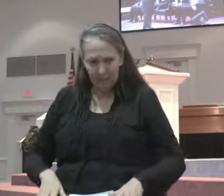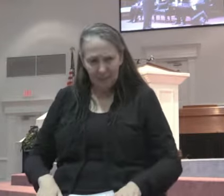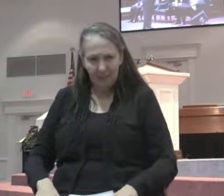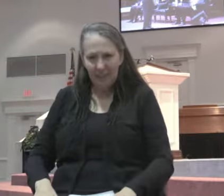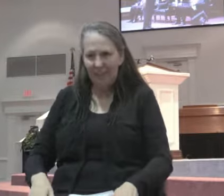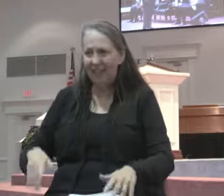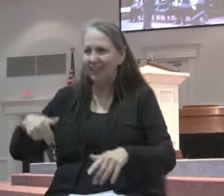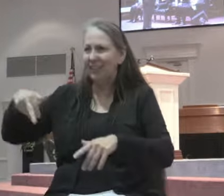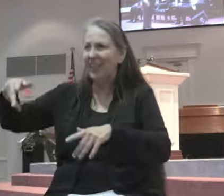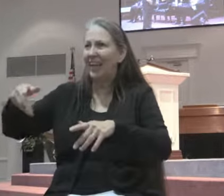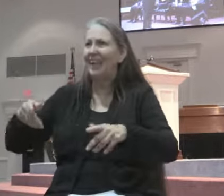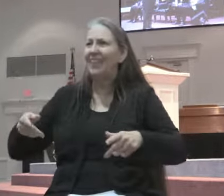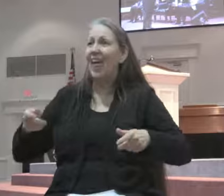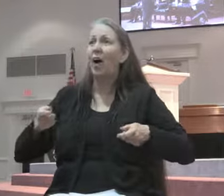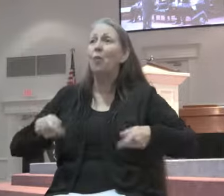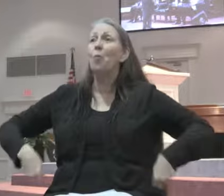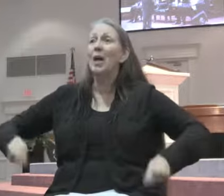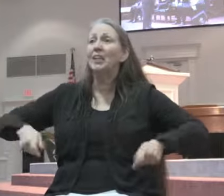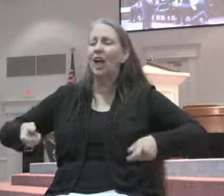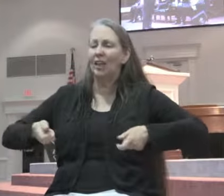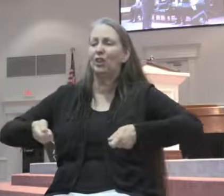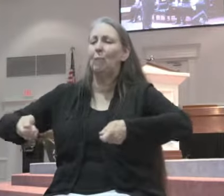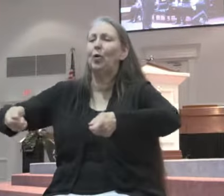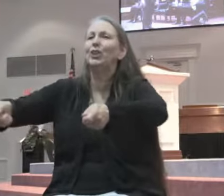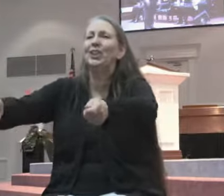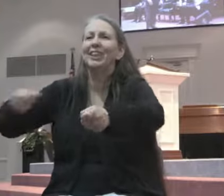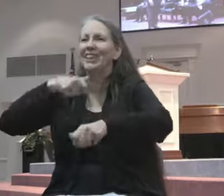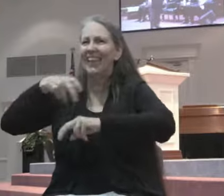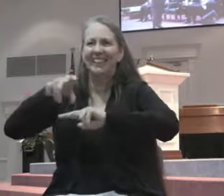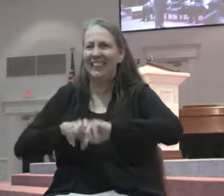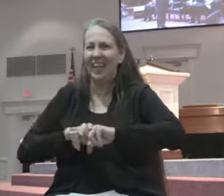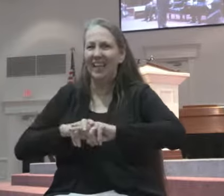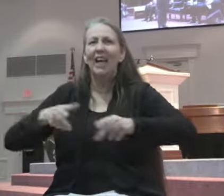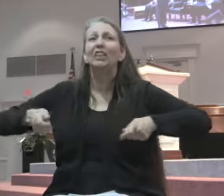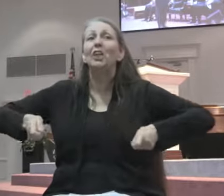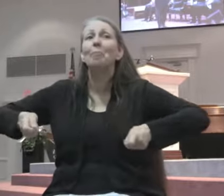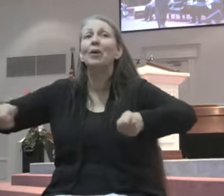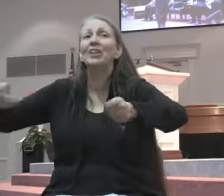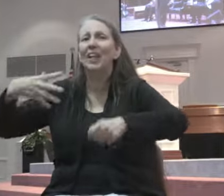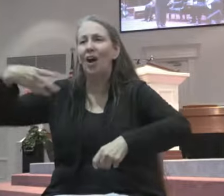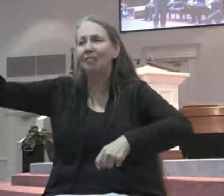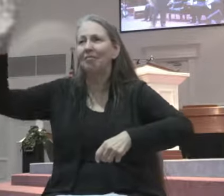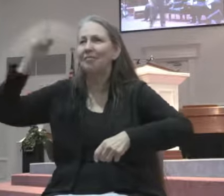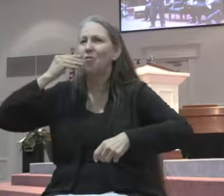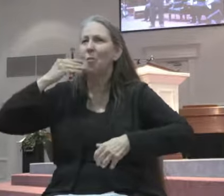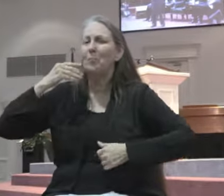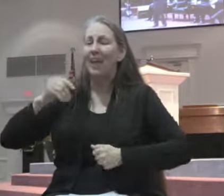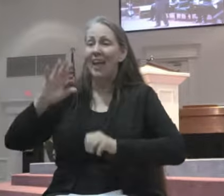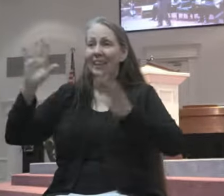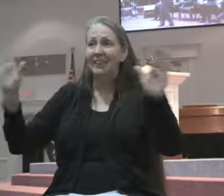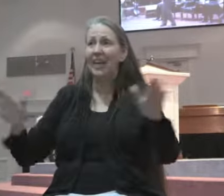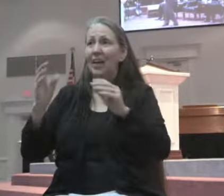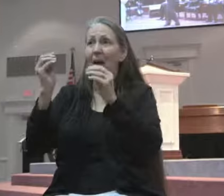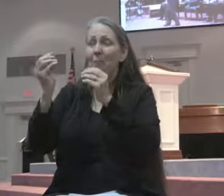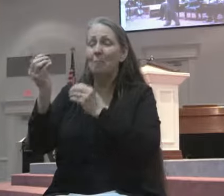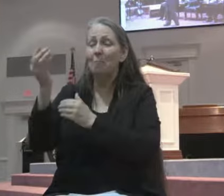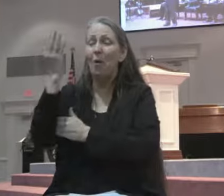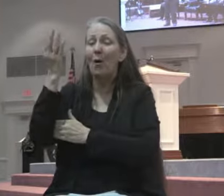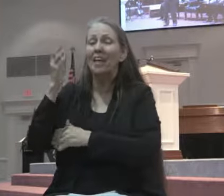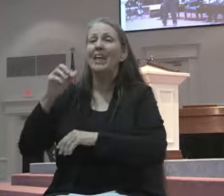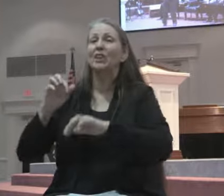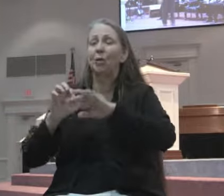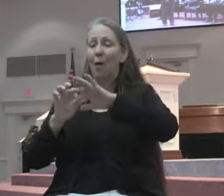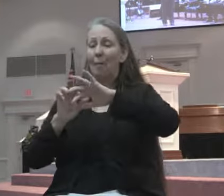wheelchair in front of her as she went down the aisle. That Sunday morning, she walked up two flights of